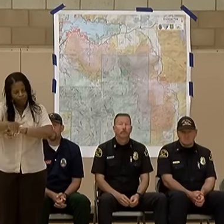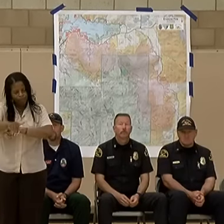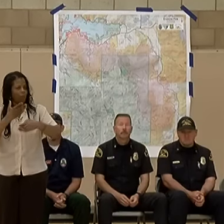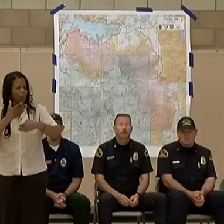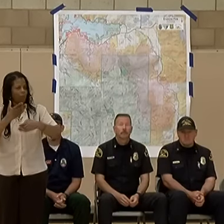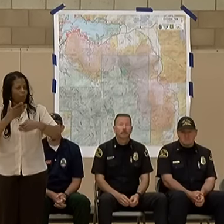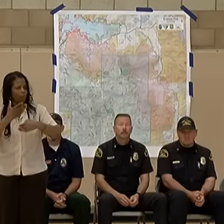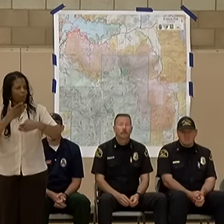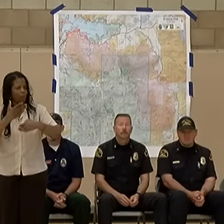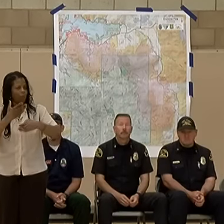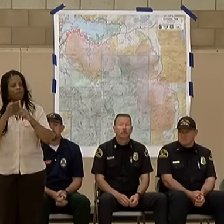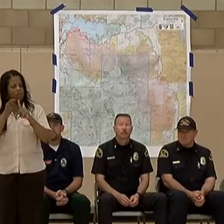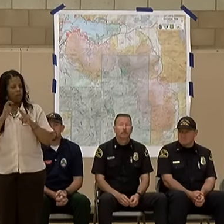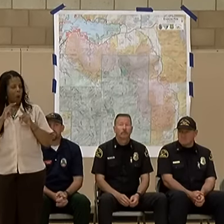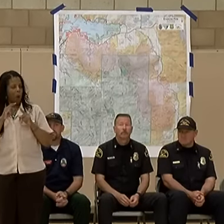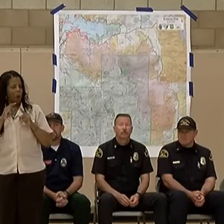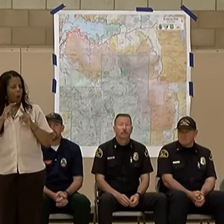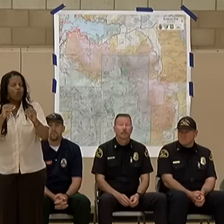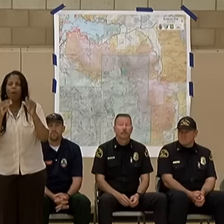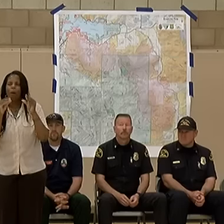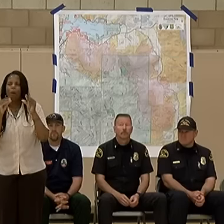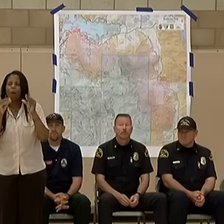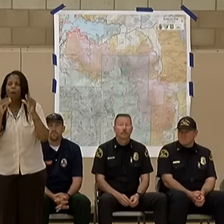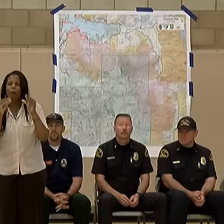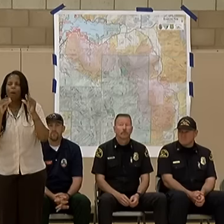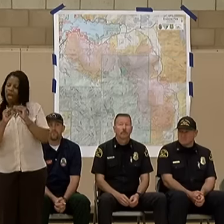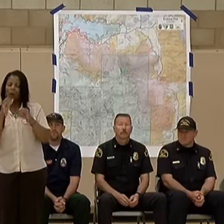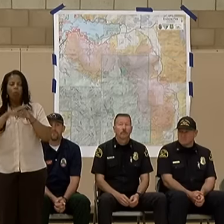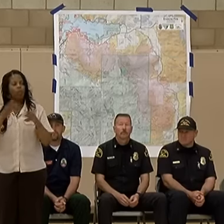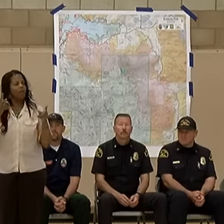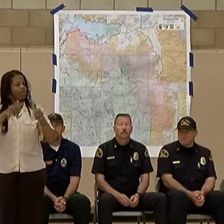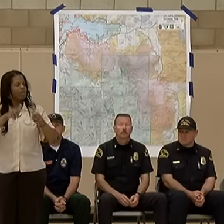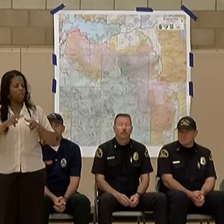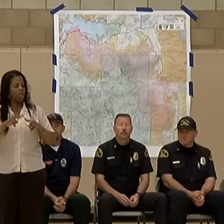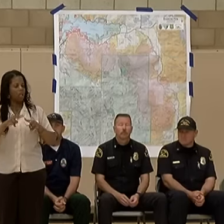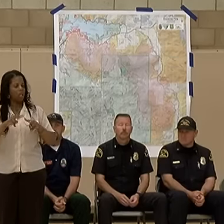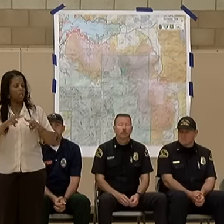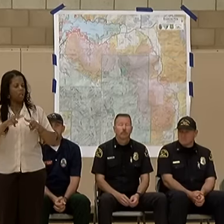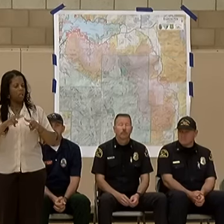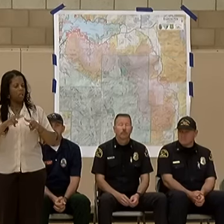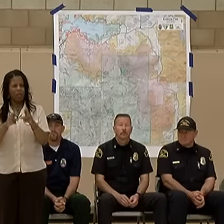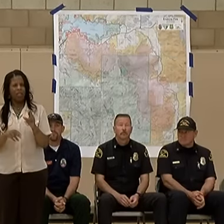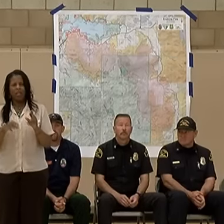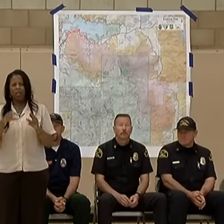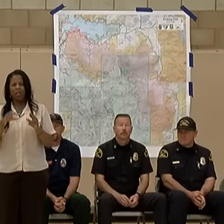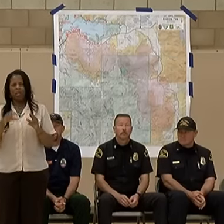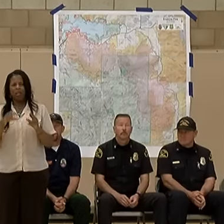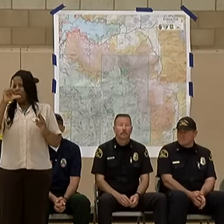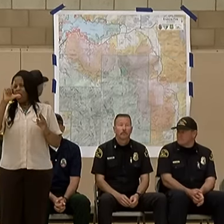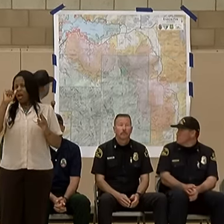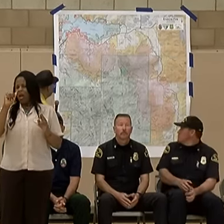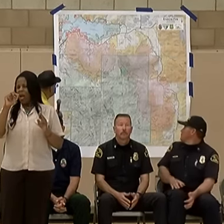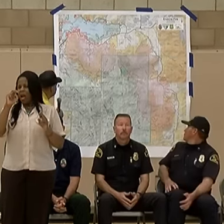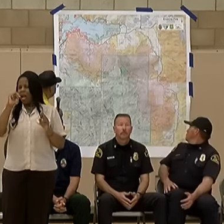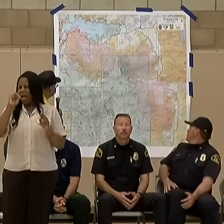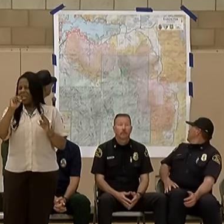Point. Keep going south on the Valley Road, and you get down there by, I believe it's Landing